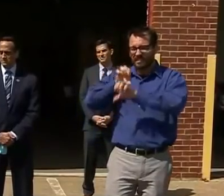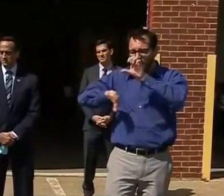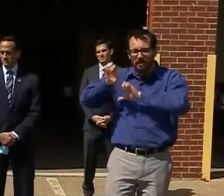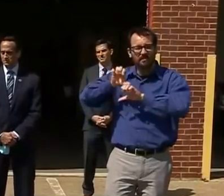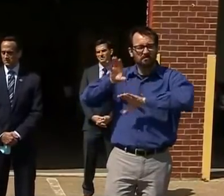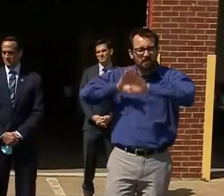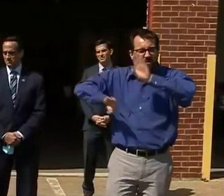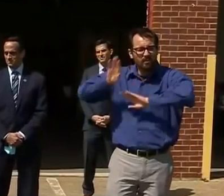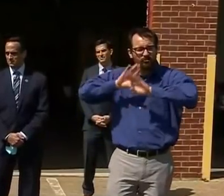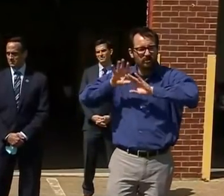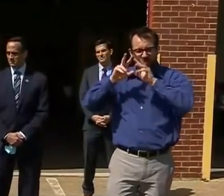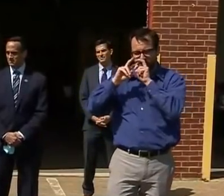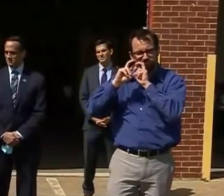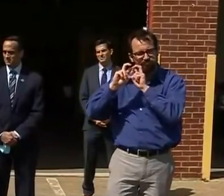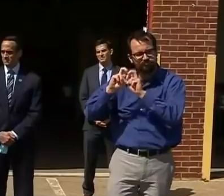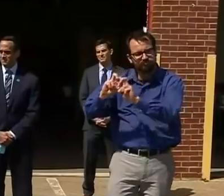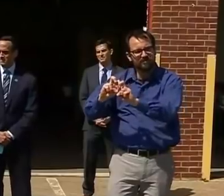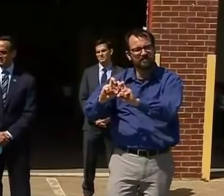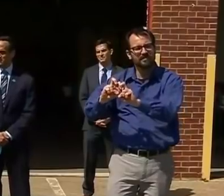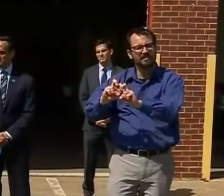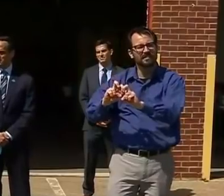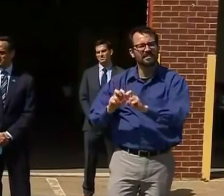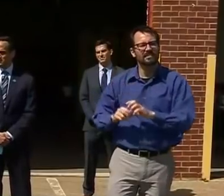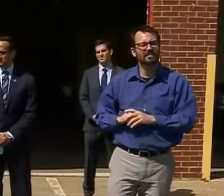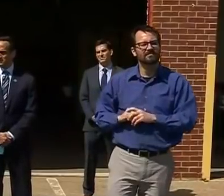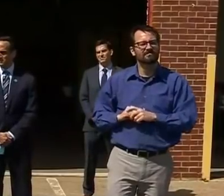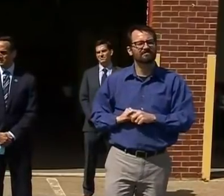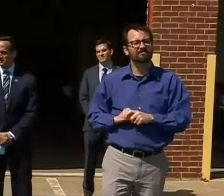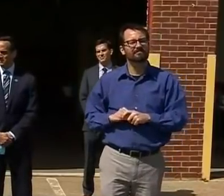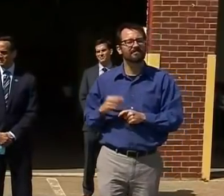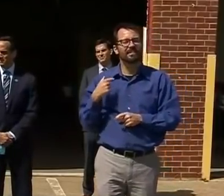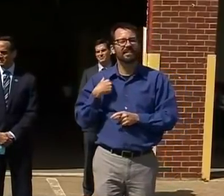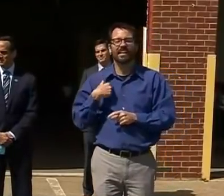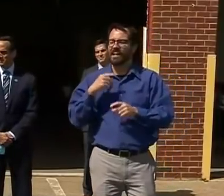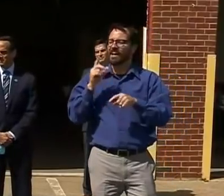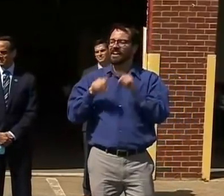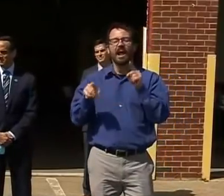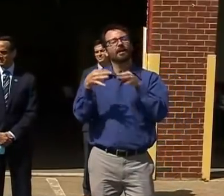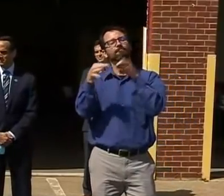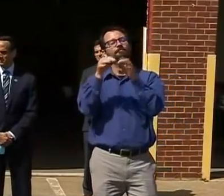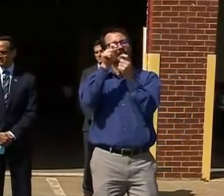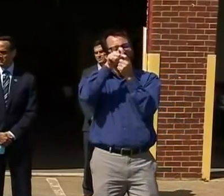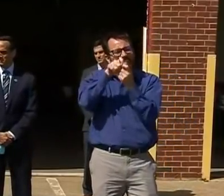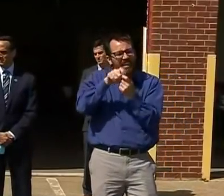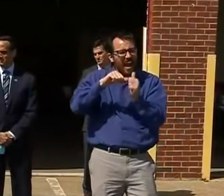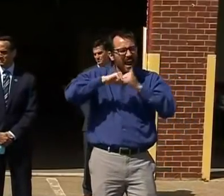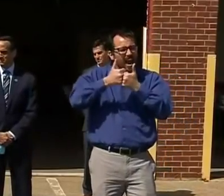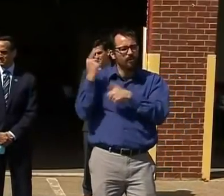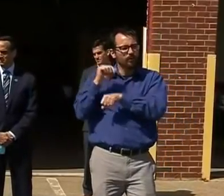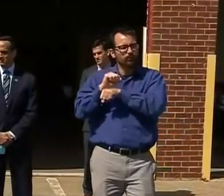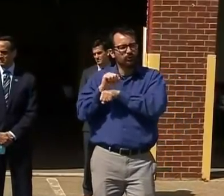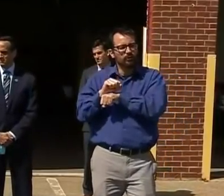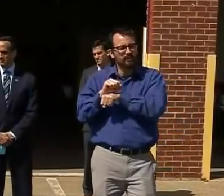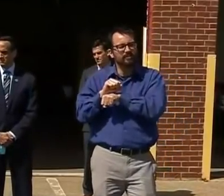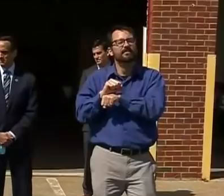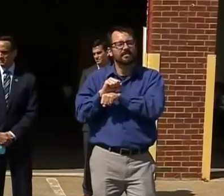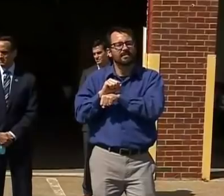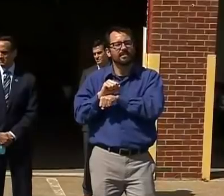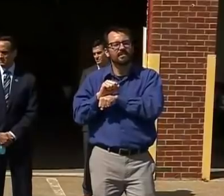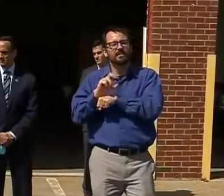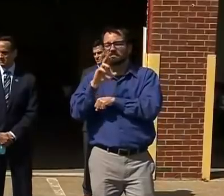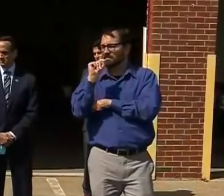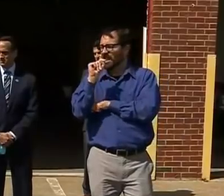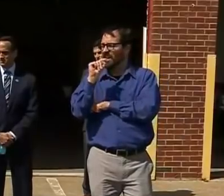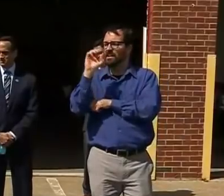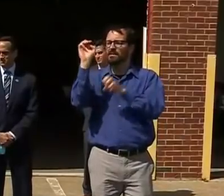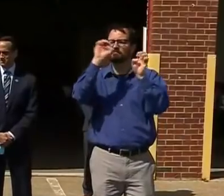government. So without going into the specific details, the emergency use authorization was provided by the FDA after a lot of back